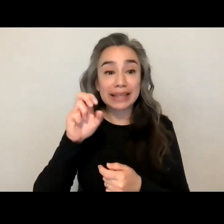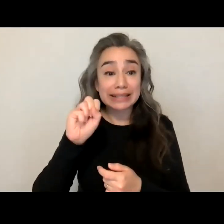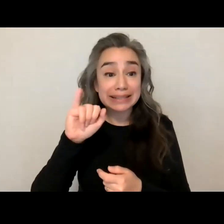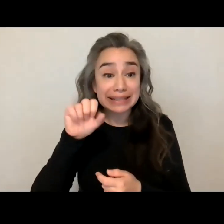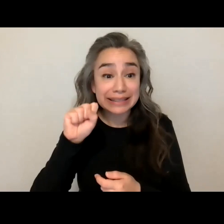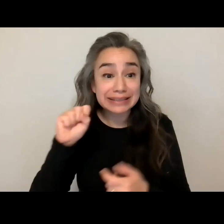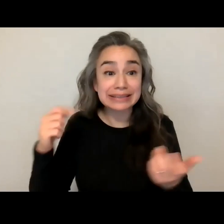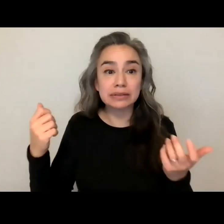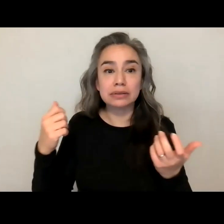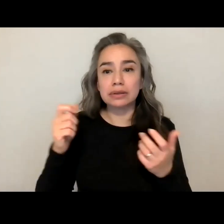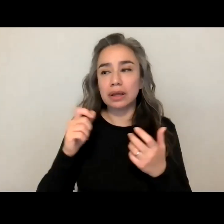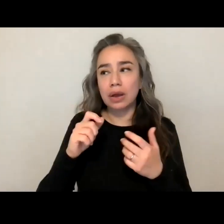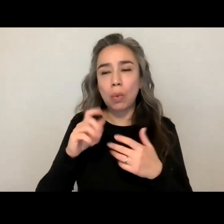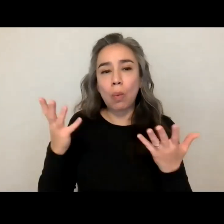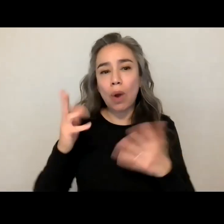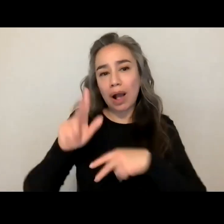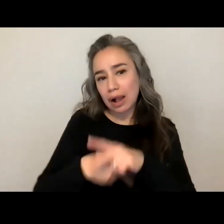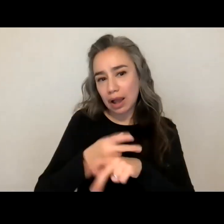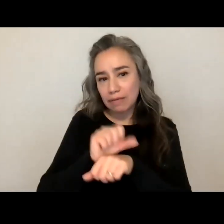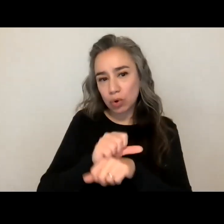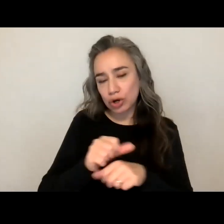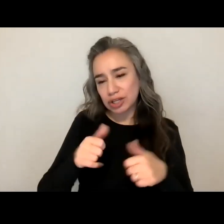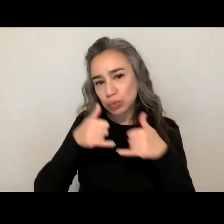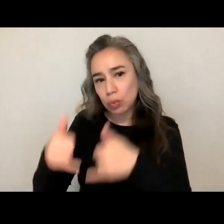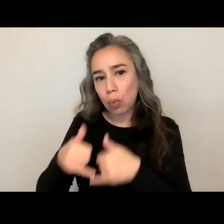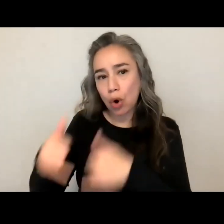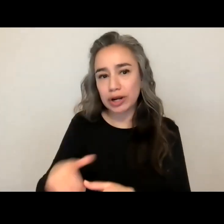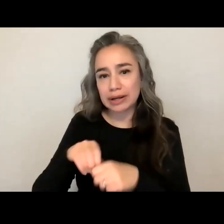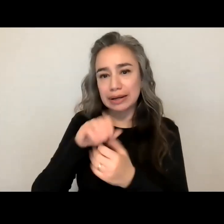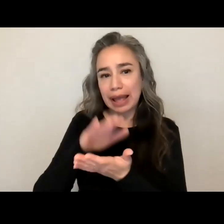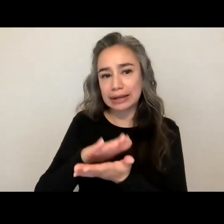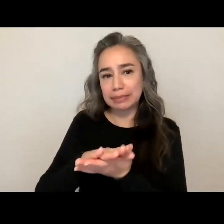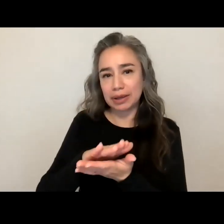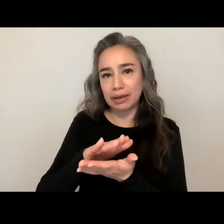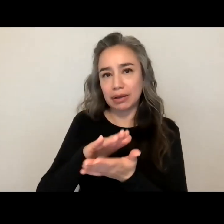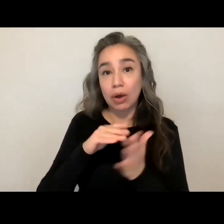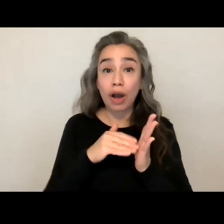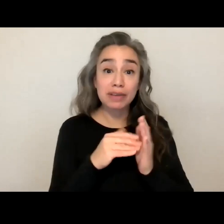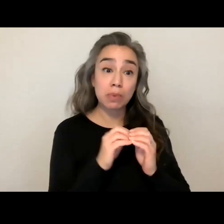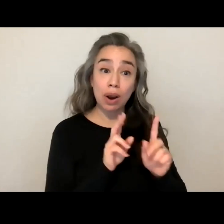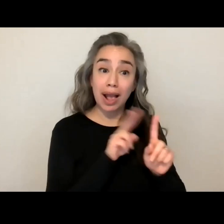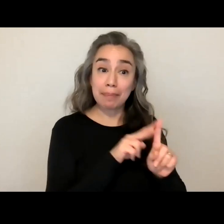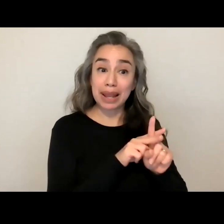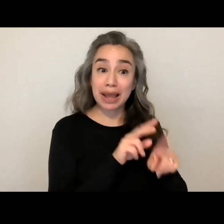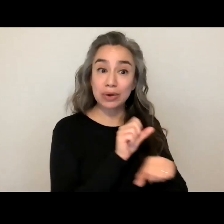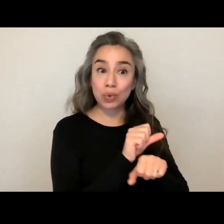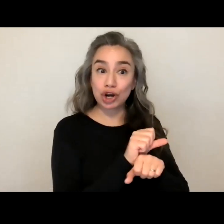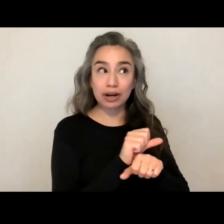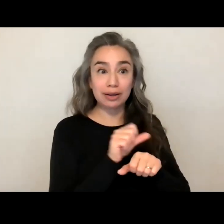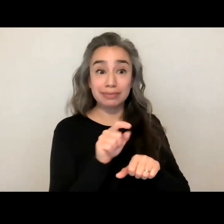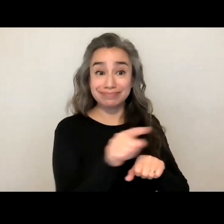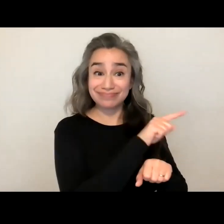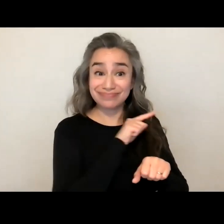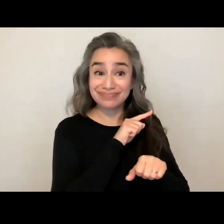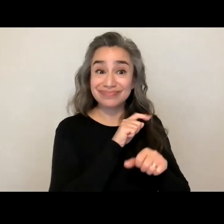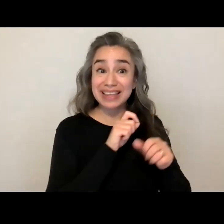work that's rewarded in academia, because often more applied work that may be more valued by the